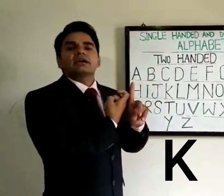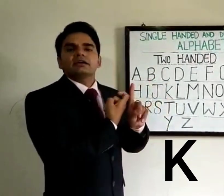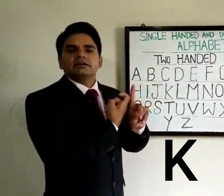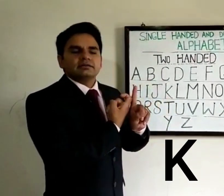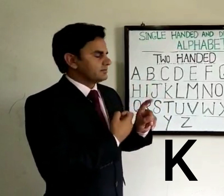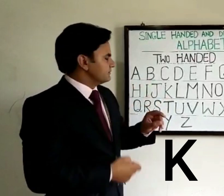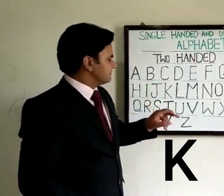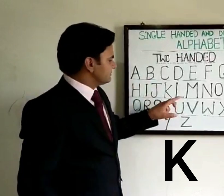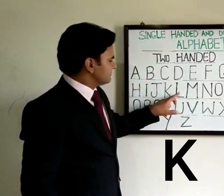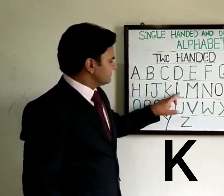K,